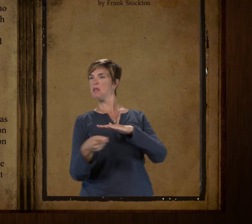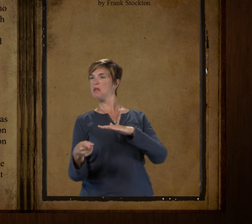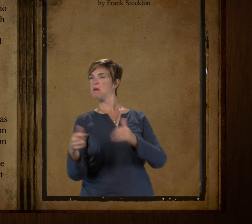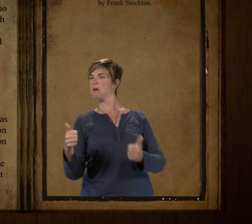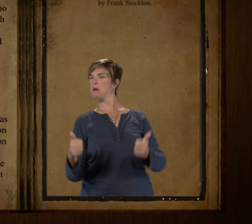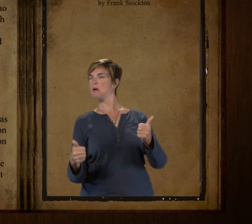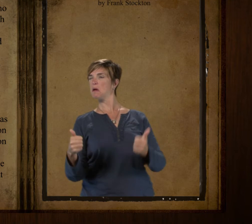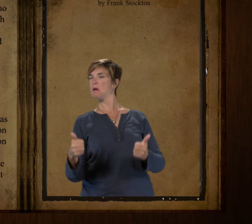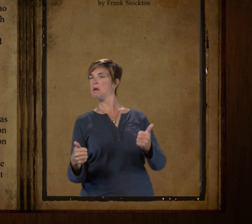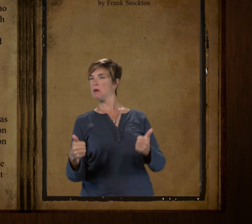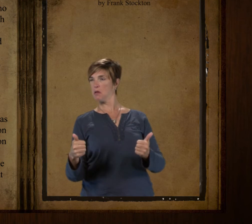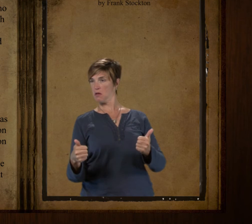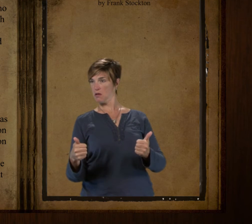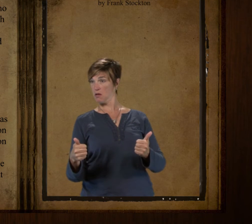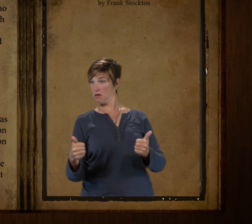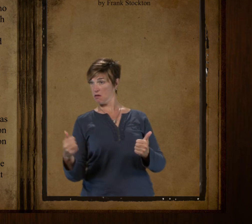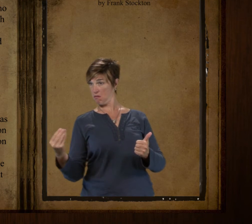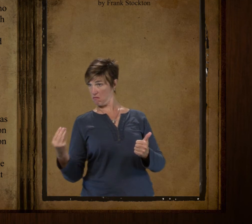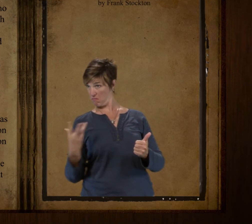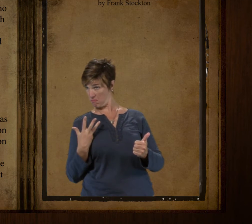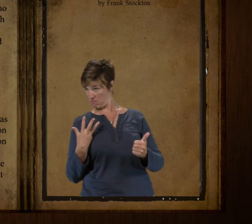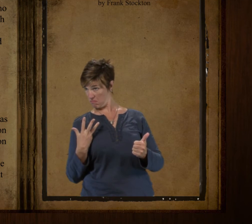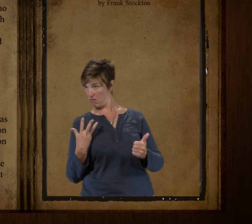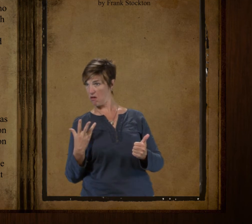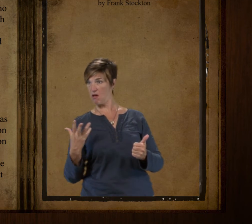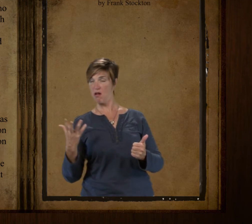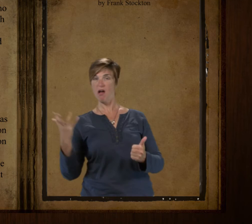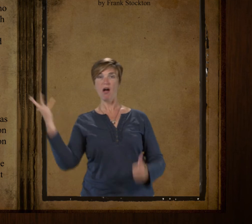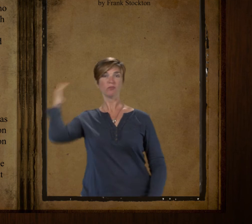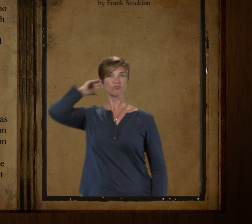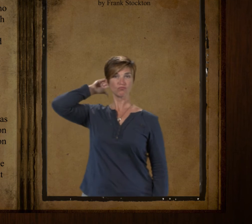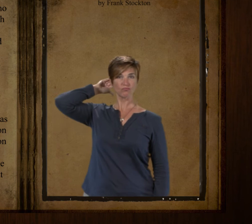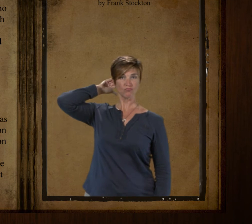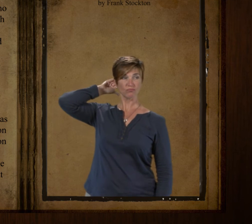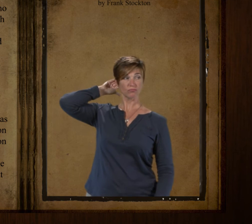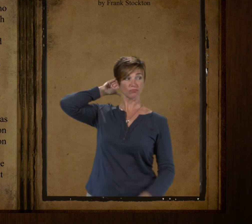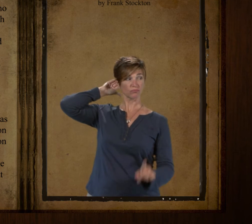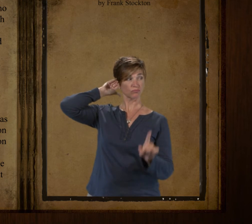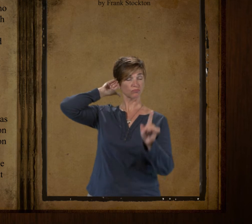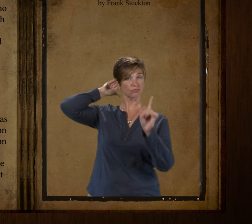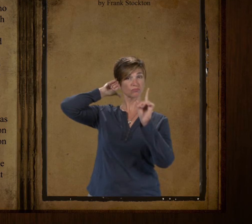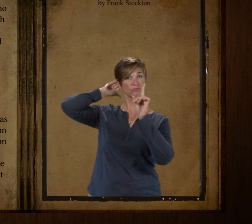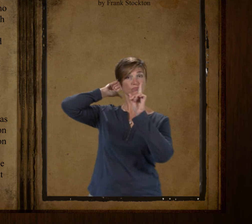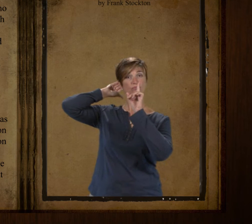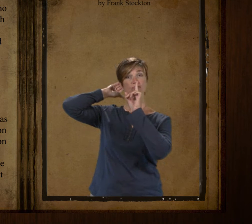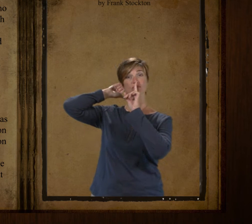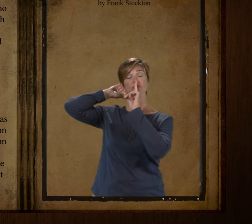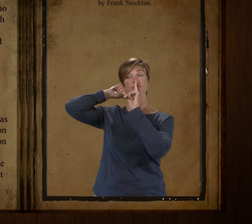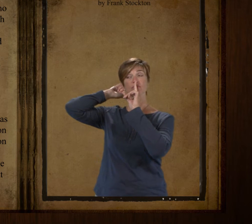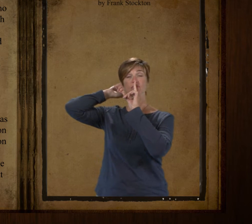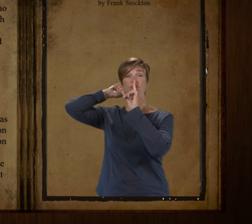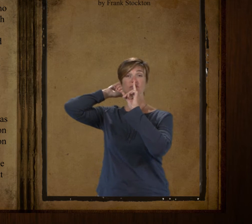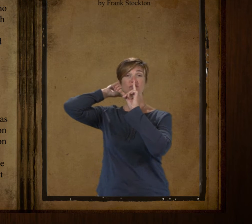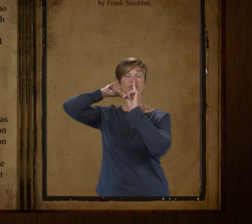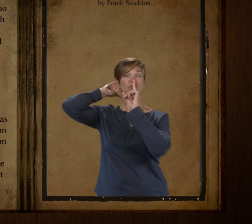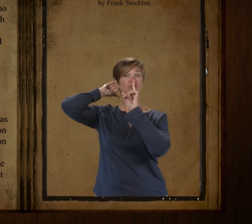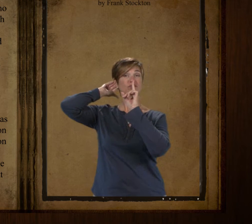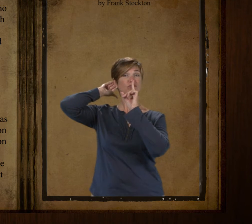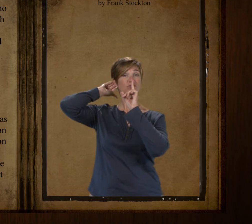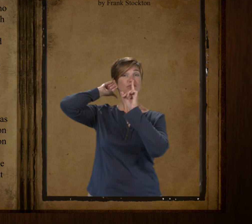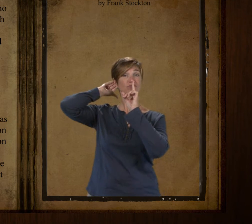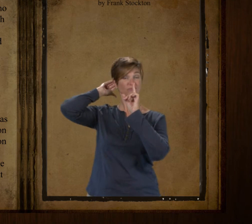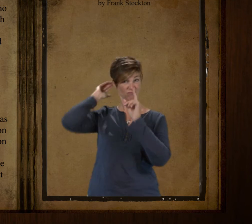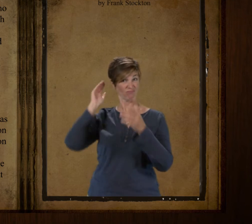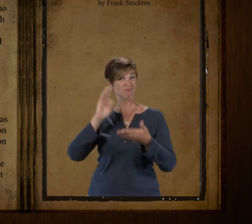Possessed of more power, influence, and force of character than anyone who had ever before been interested